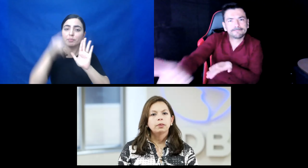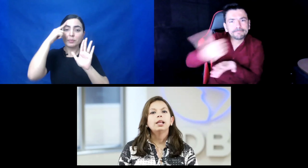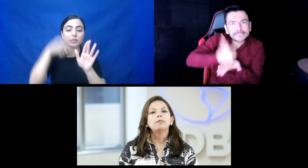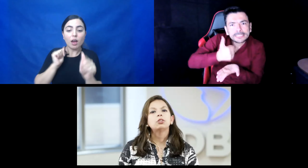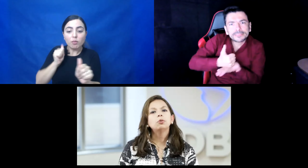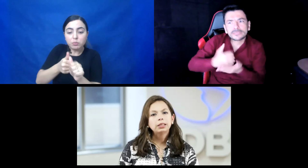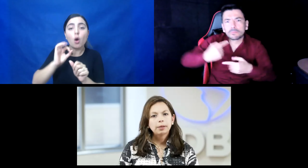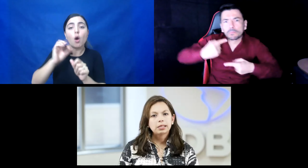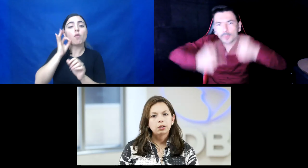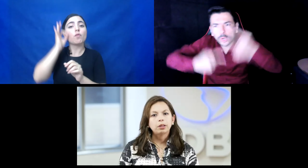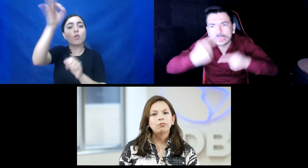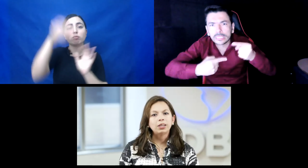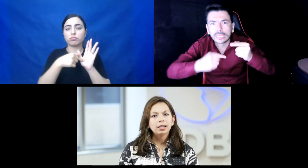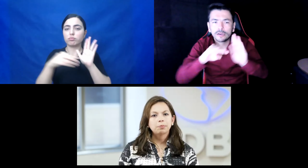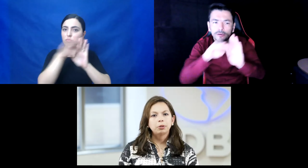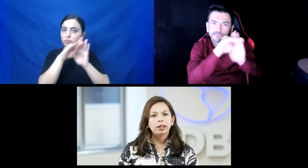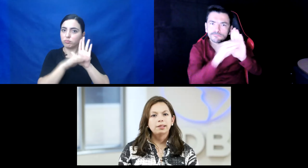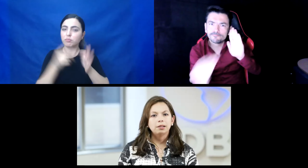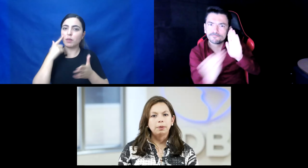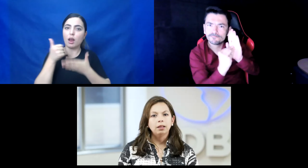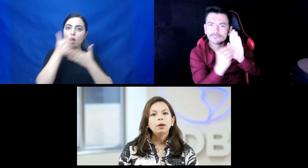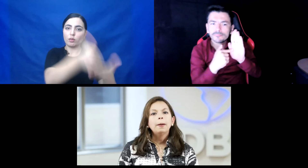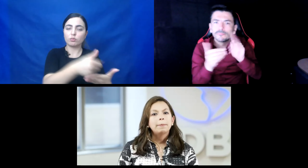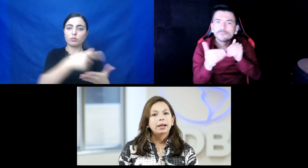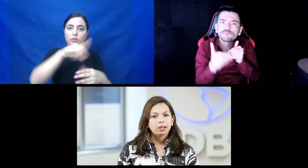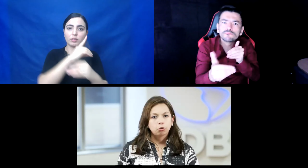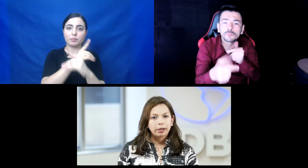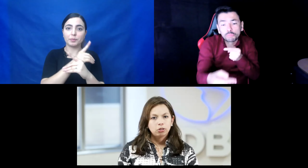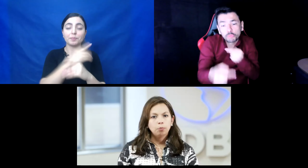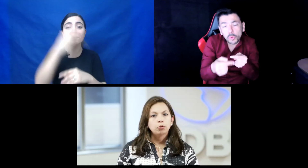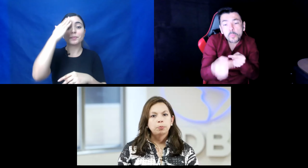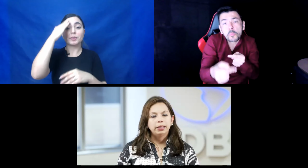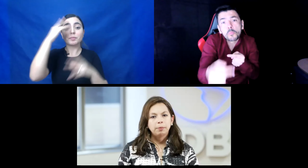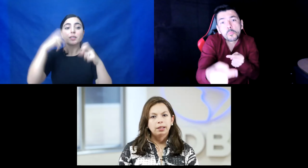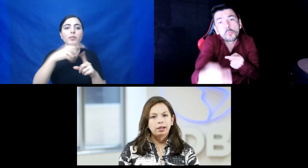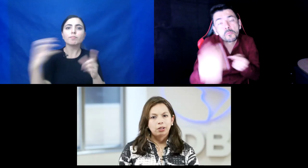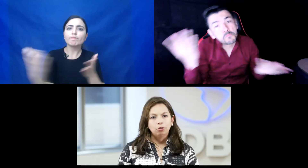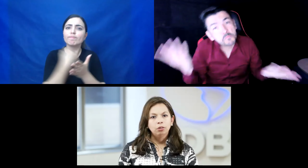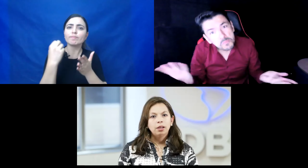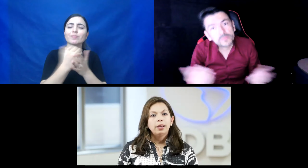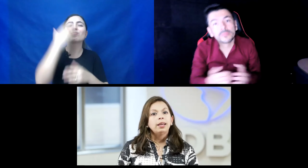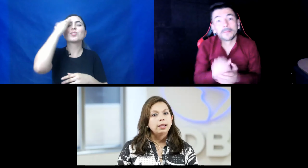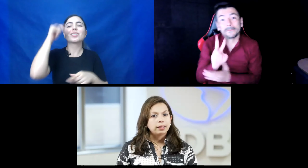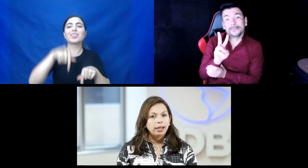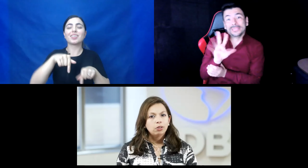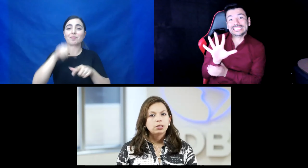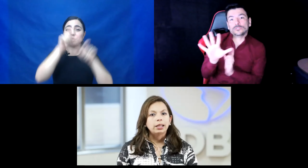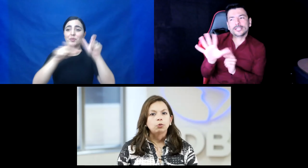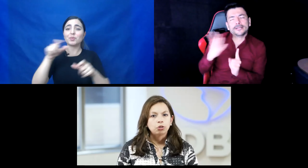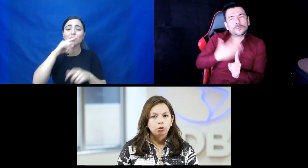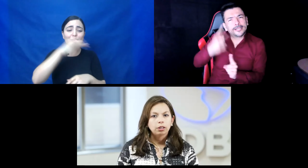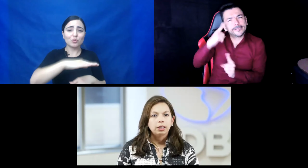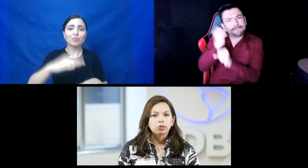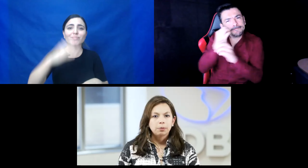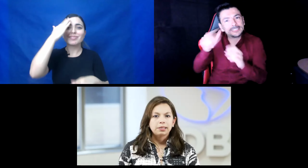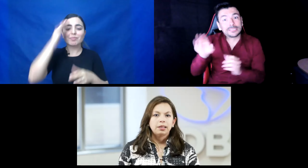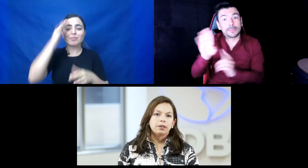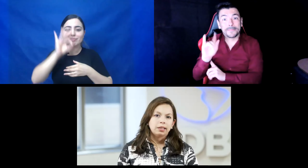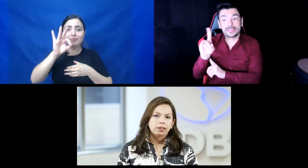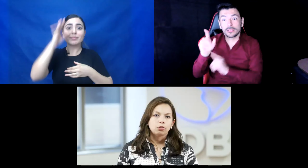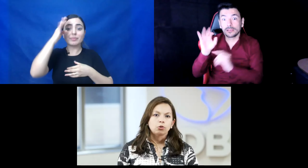public policies in the short, medium, and long term to support these programs. The IDB vision after the